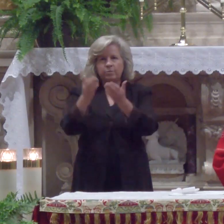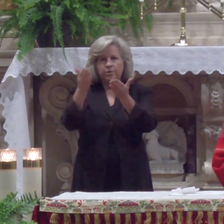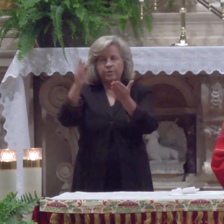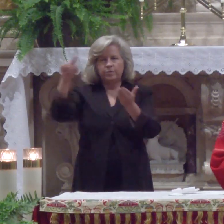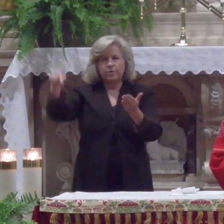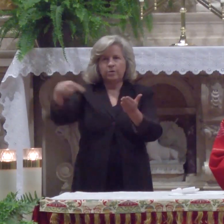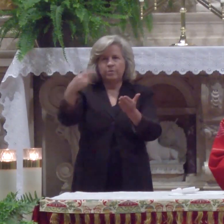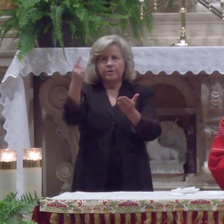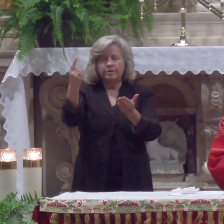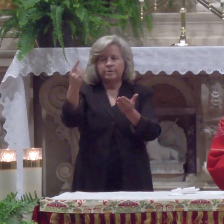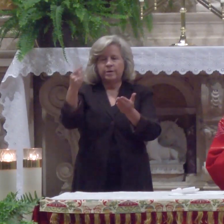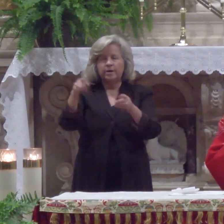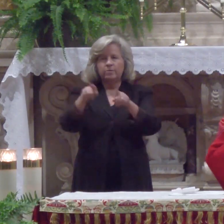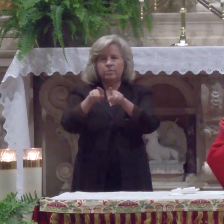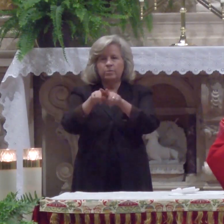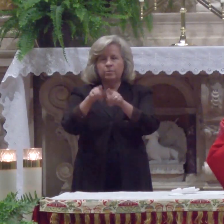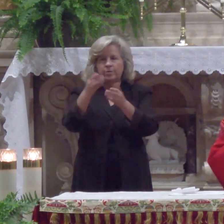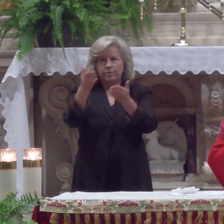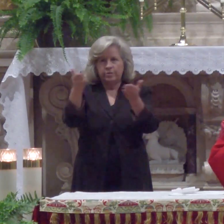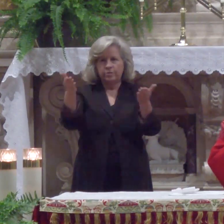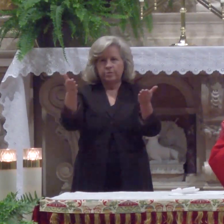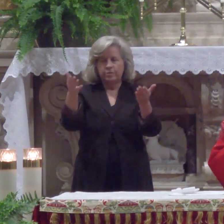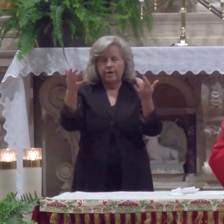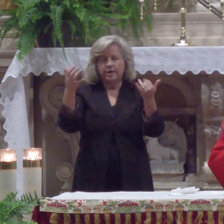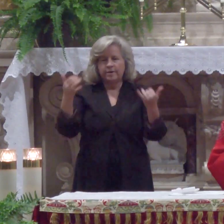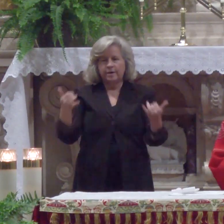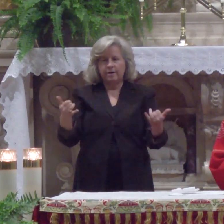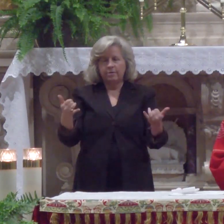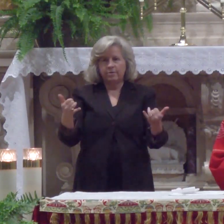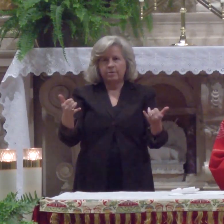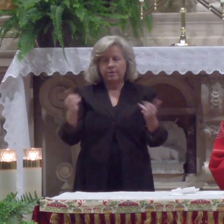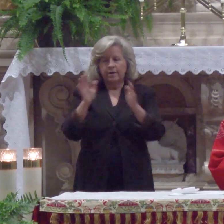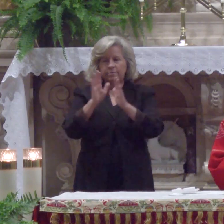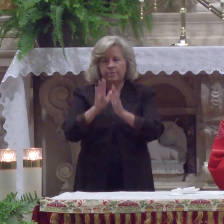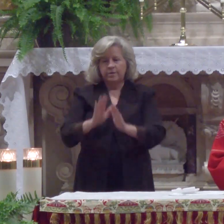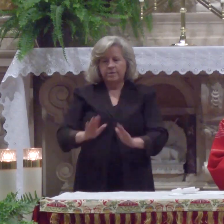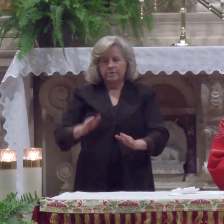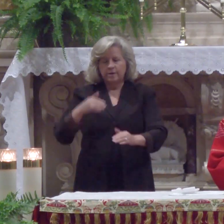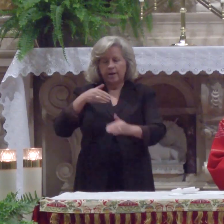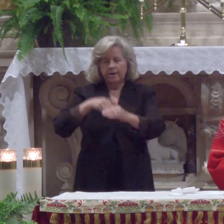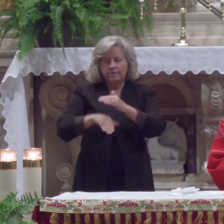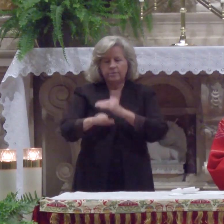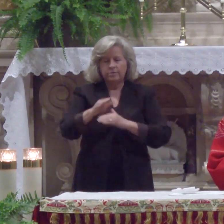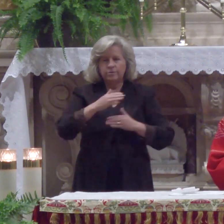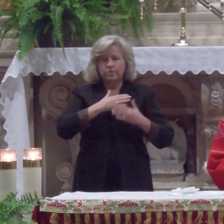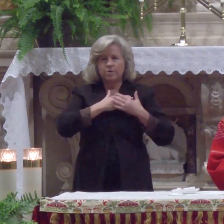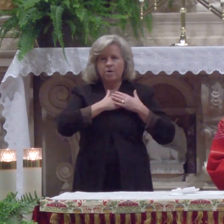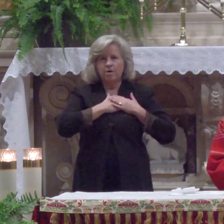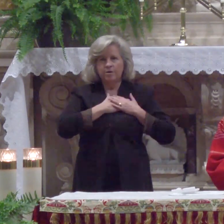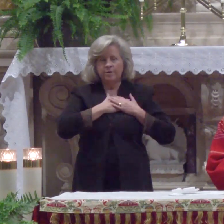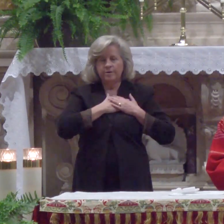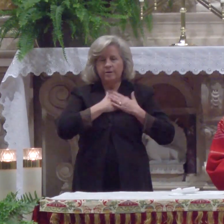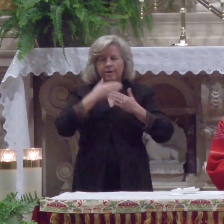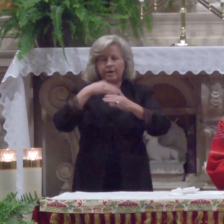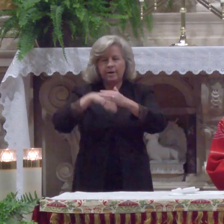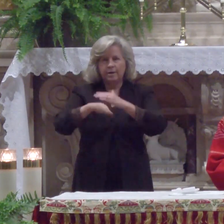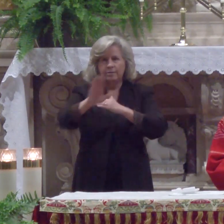always. And with your spirit. And may that peace now enter your hearts and enter your homes.